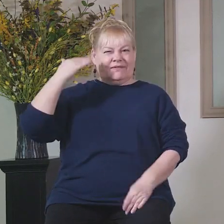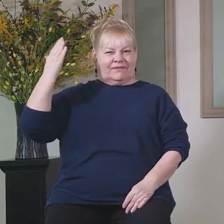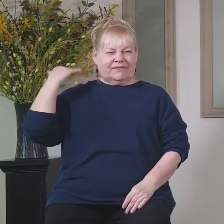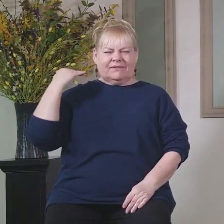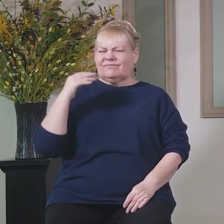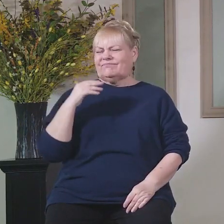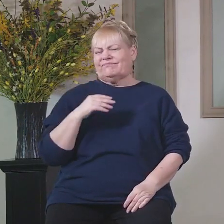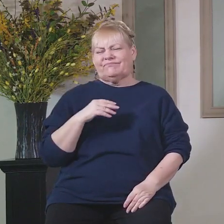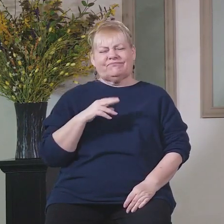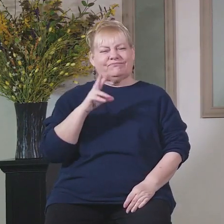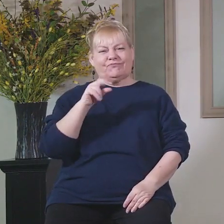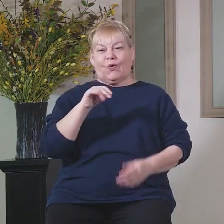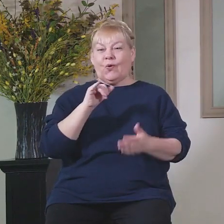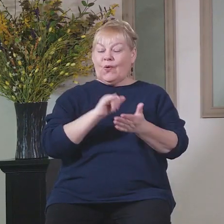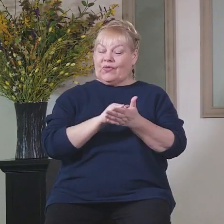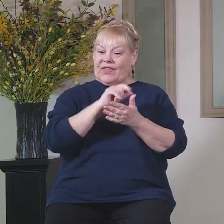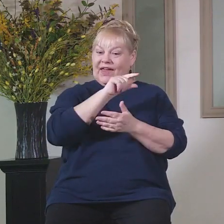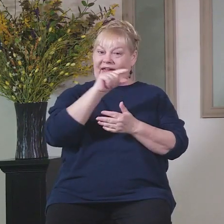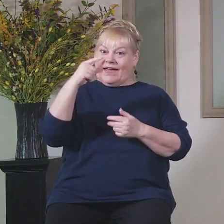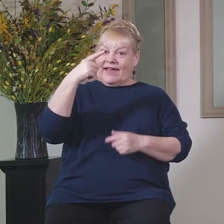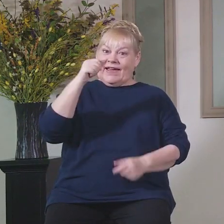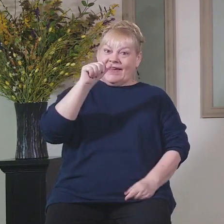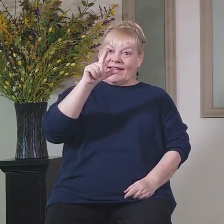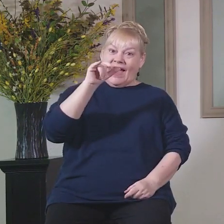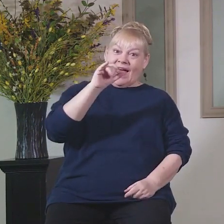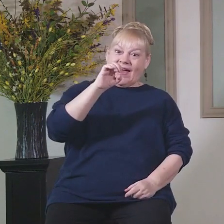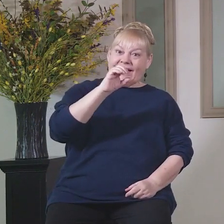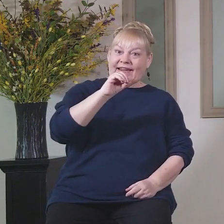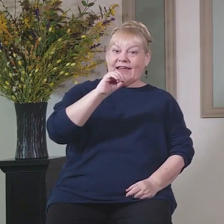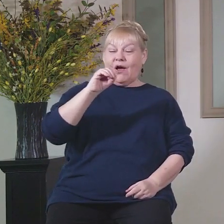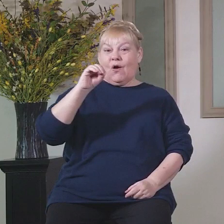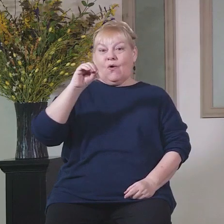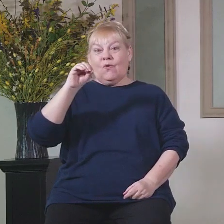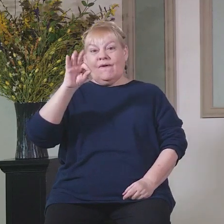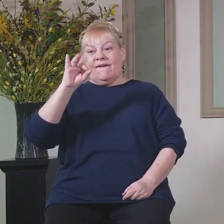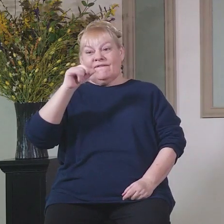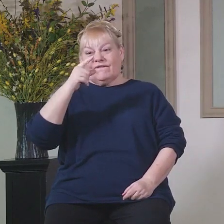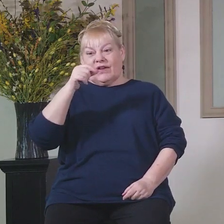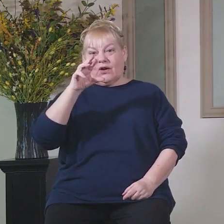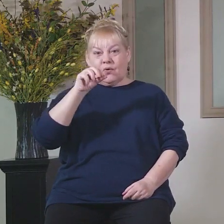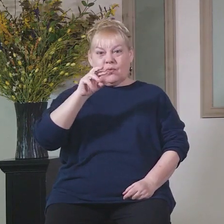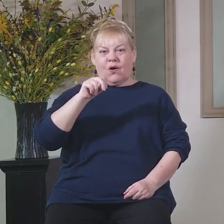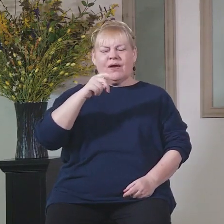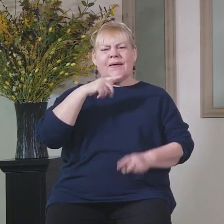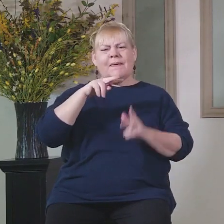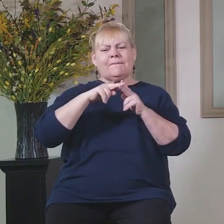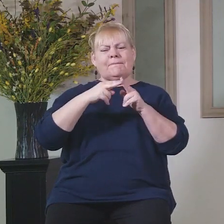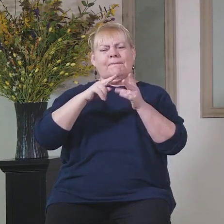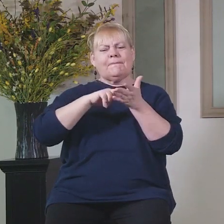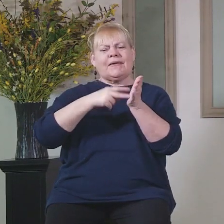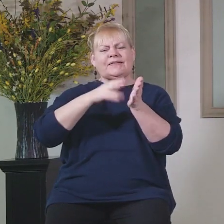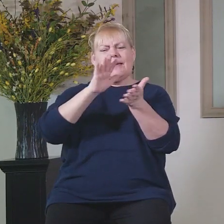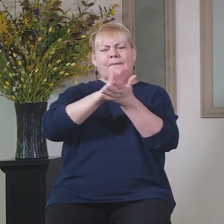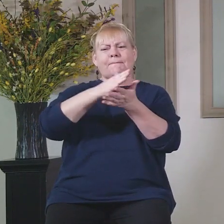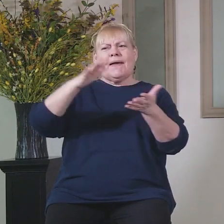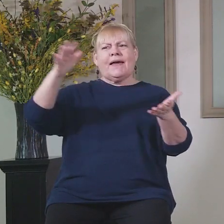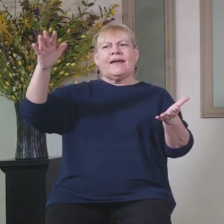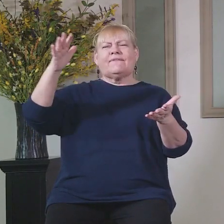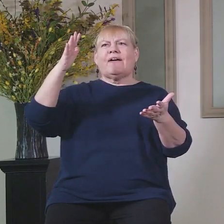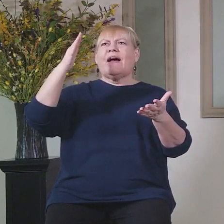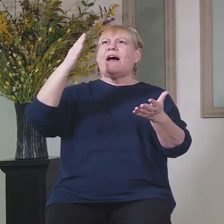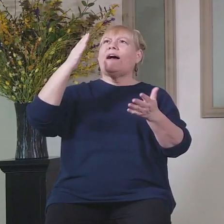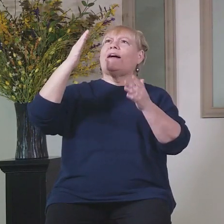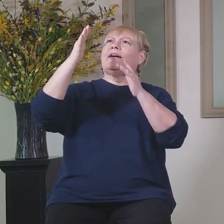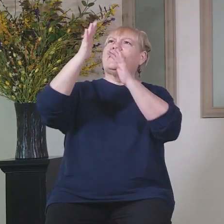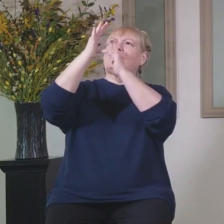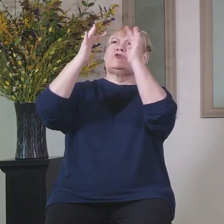In ancient Latin, the phrase Galileo Figaro Magnifico means magnify the image of the